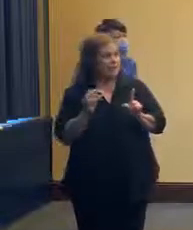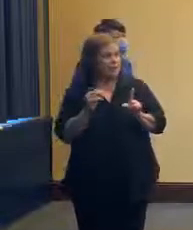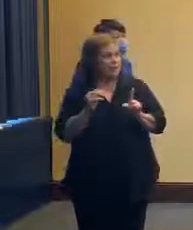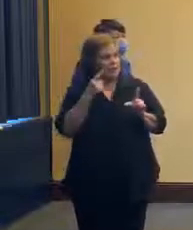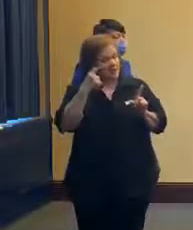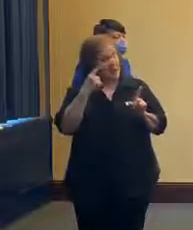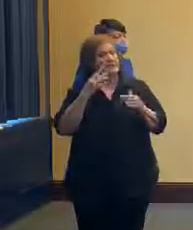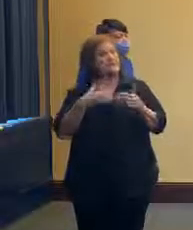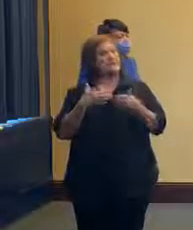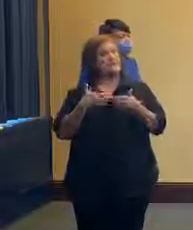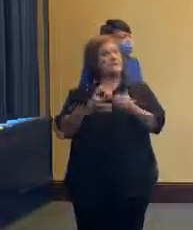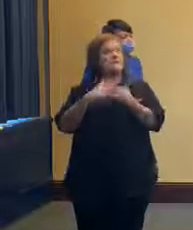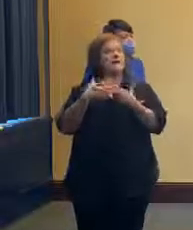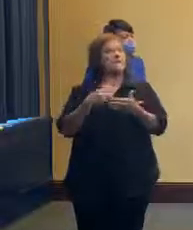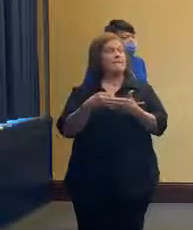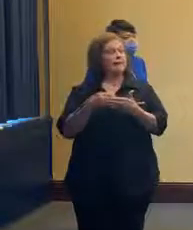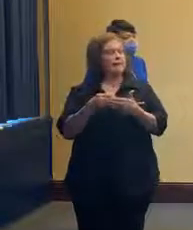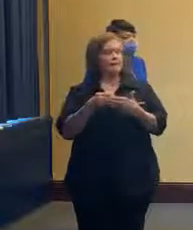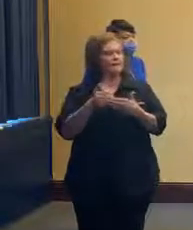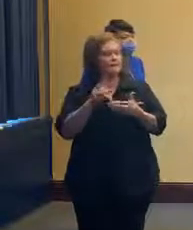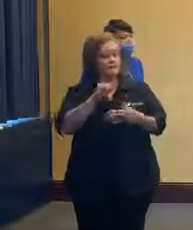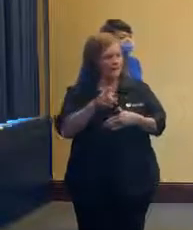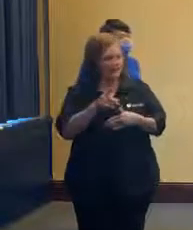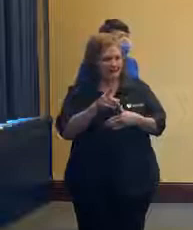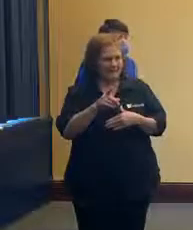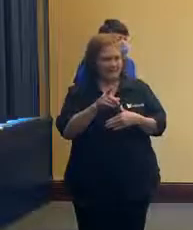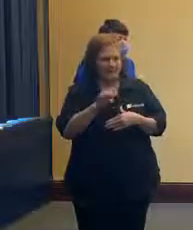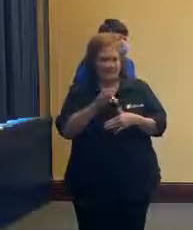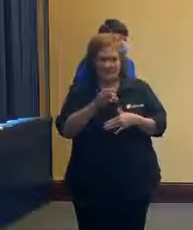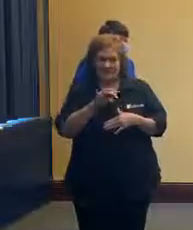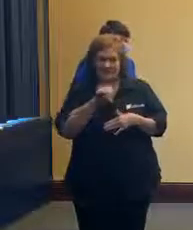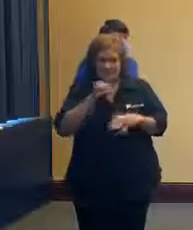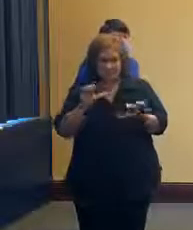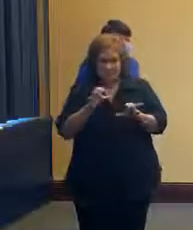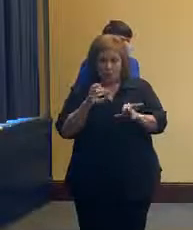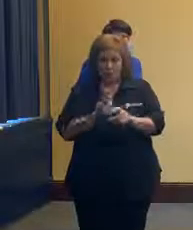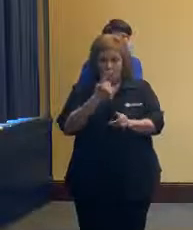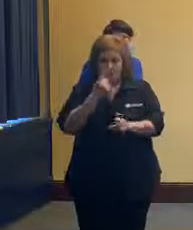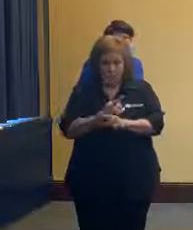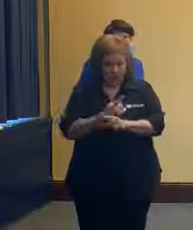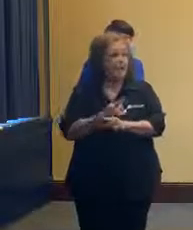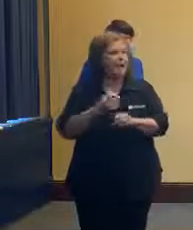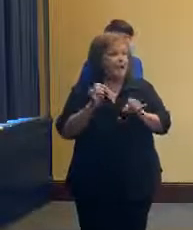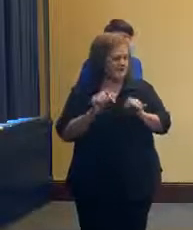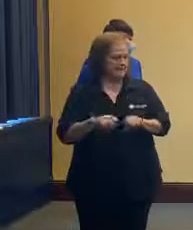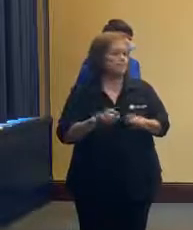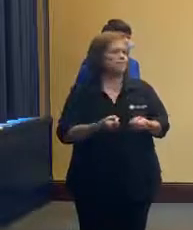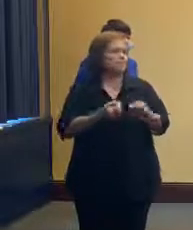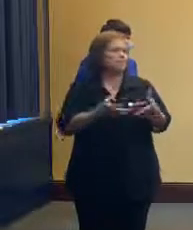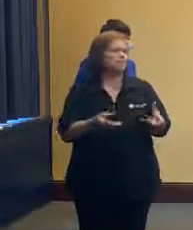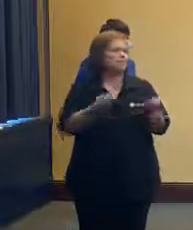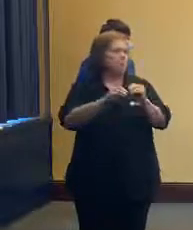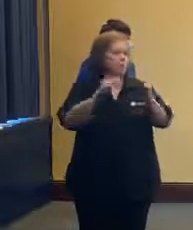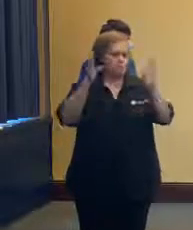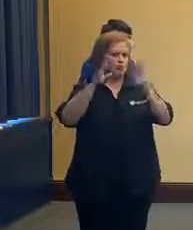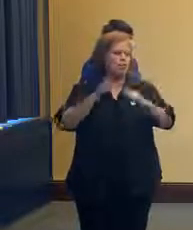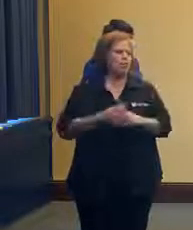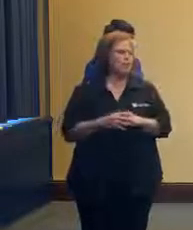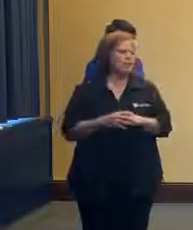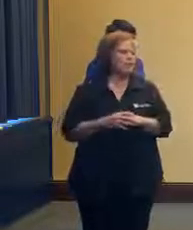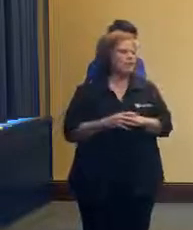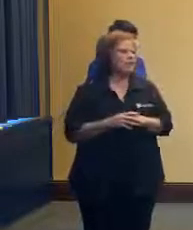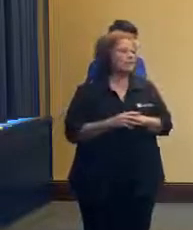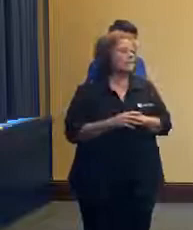simple way to save money, in some ways, if not planned accordingly, can have a bottom line effect to you. Any